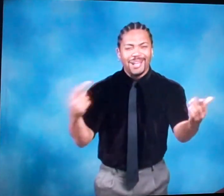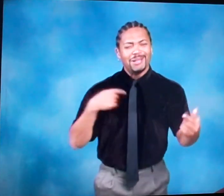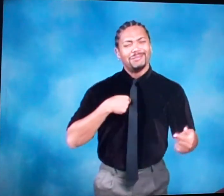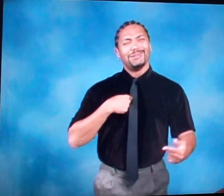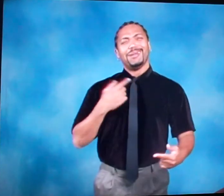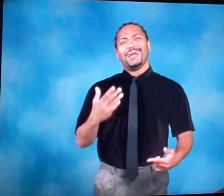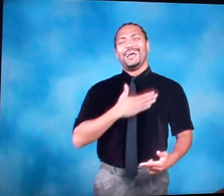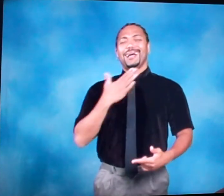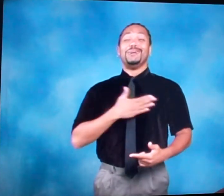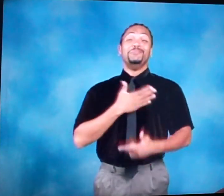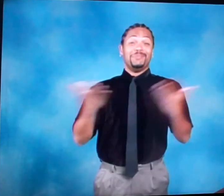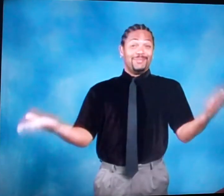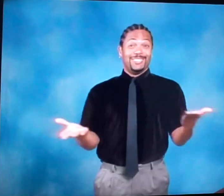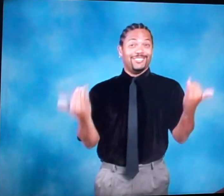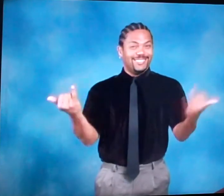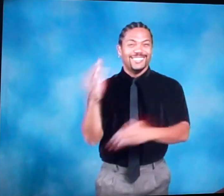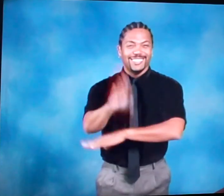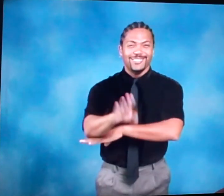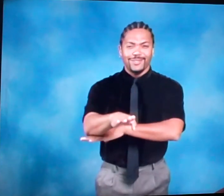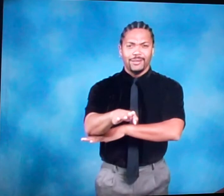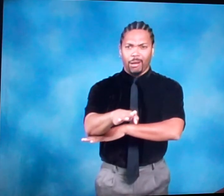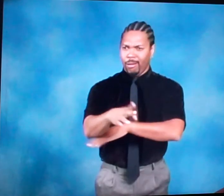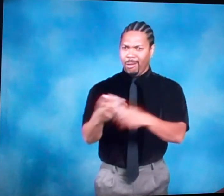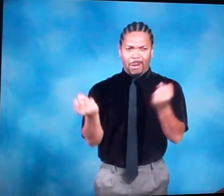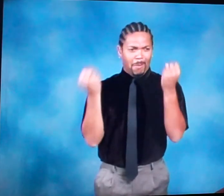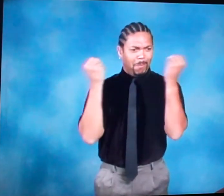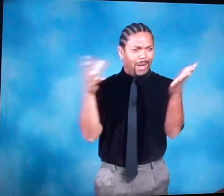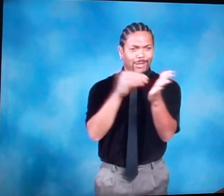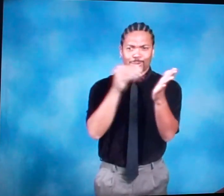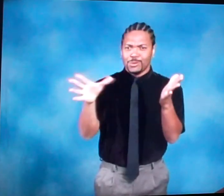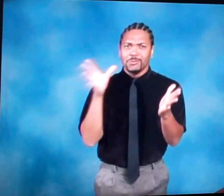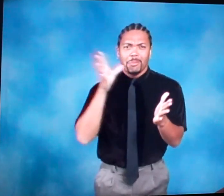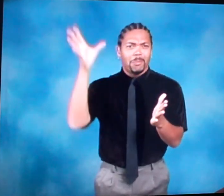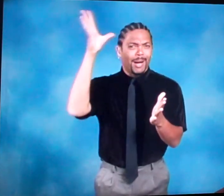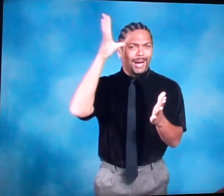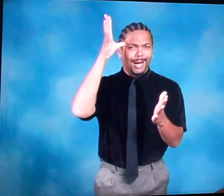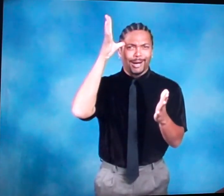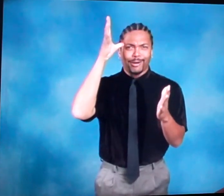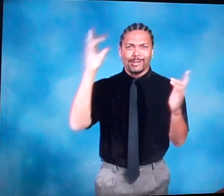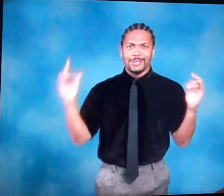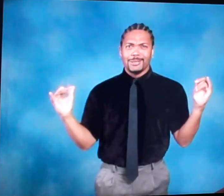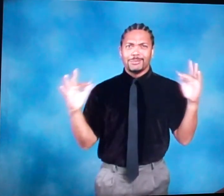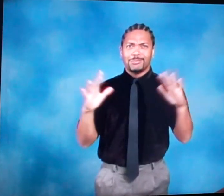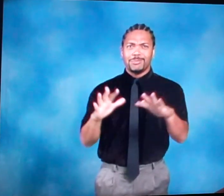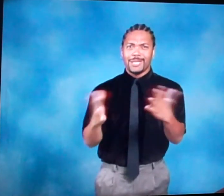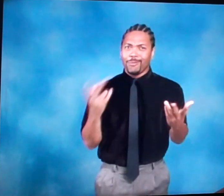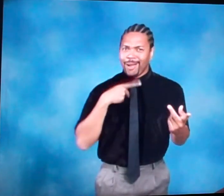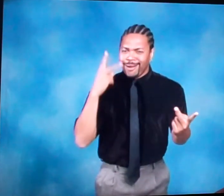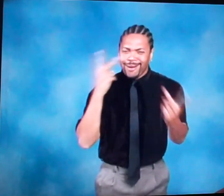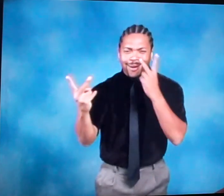Hello everyone. I am so happy to be here this afternoon. There are so many students and their parents who came